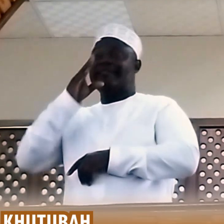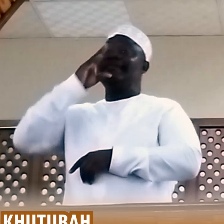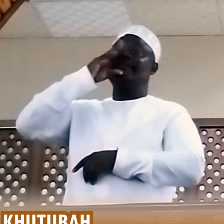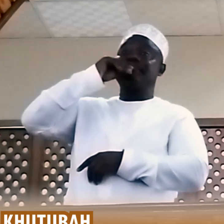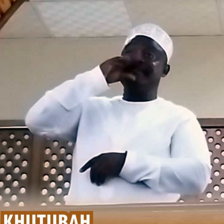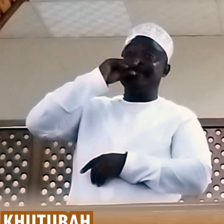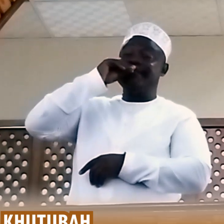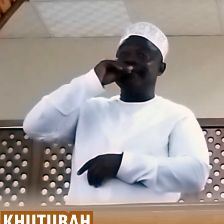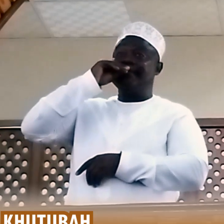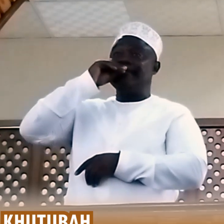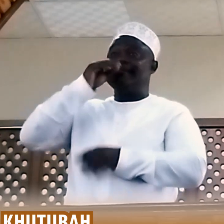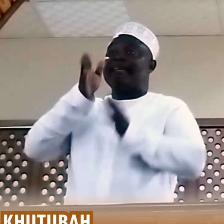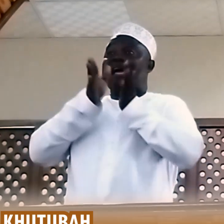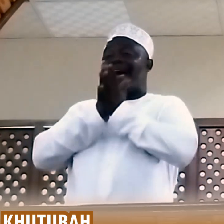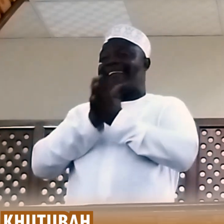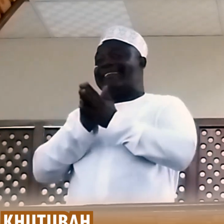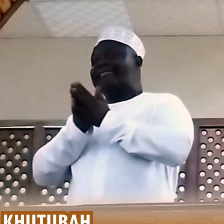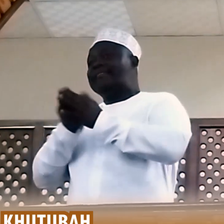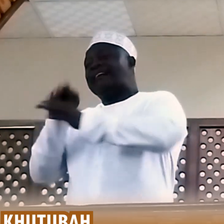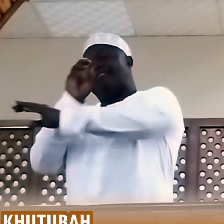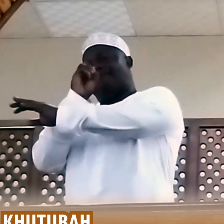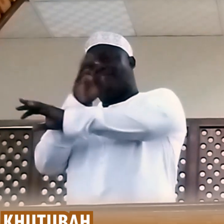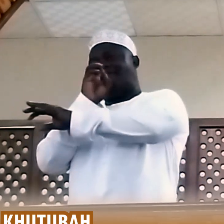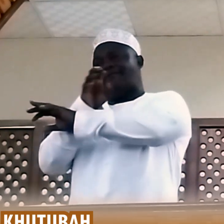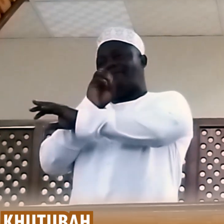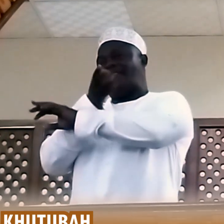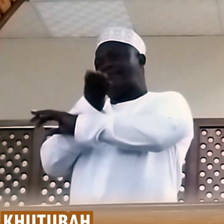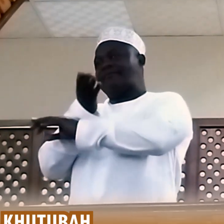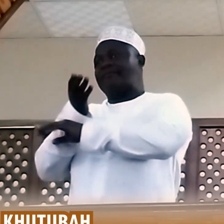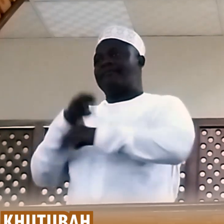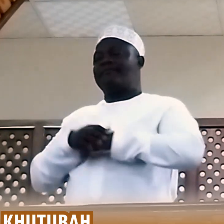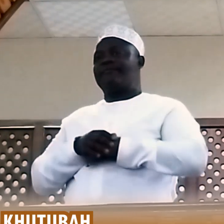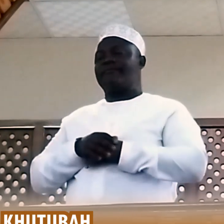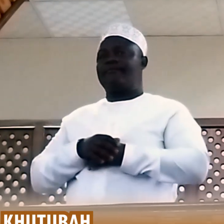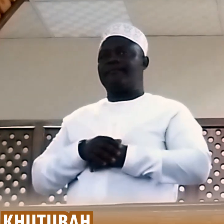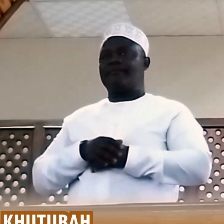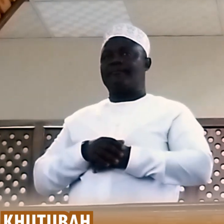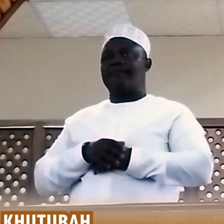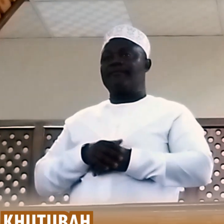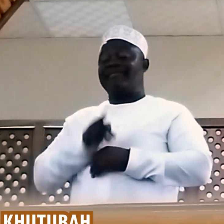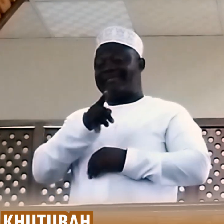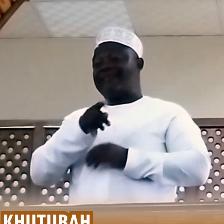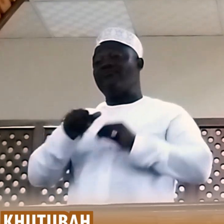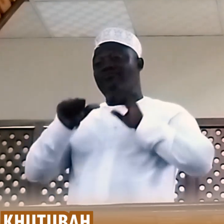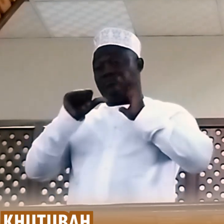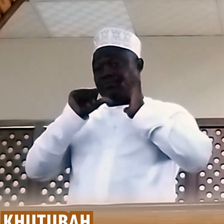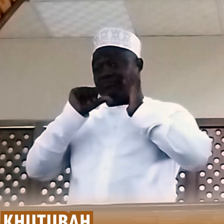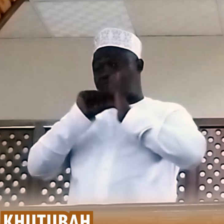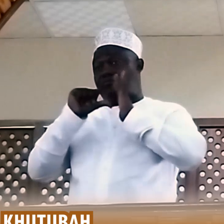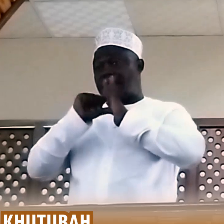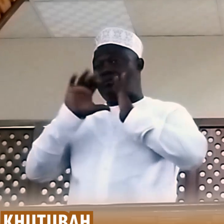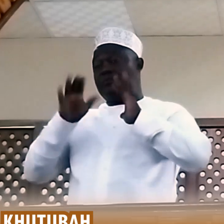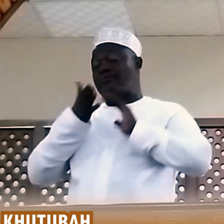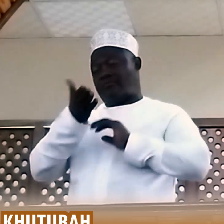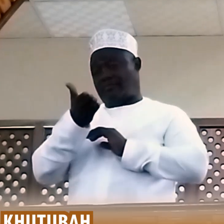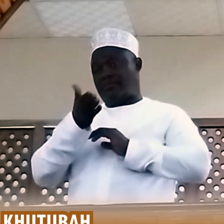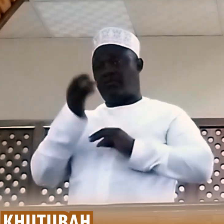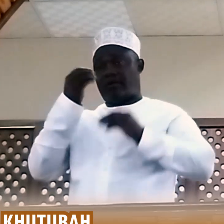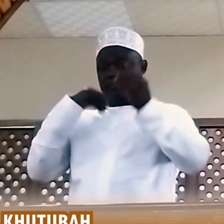speeches, and counseling sessions to this dangerous